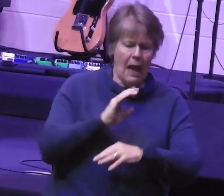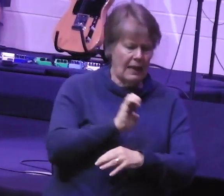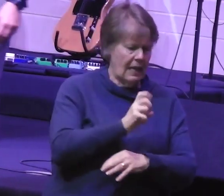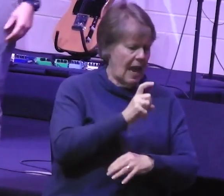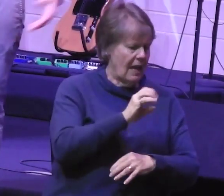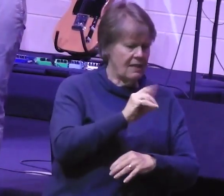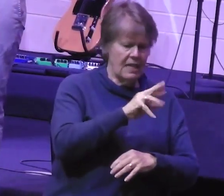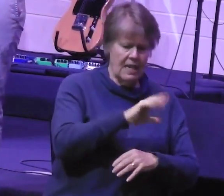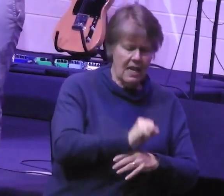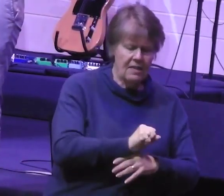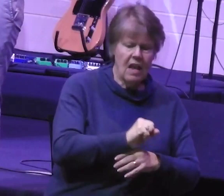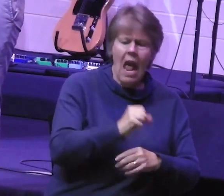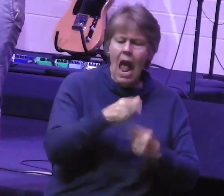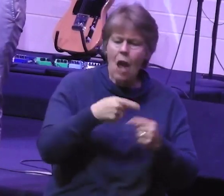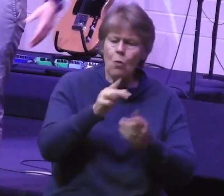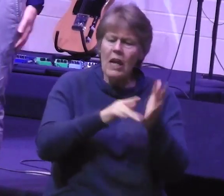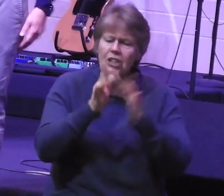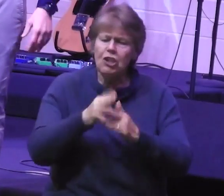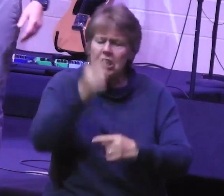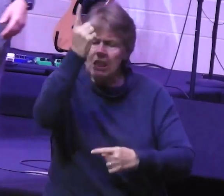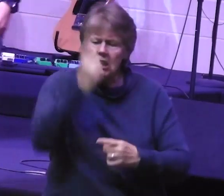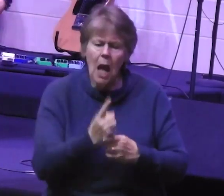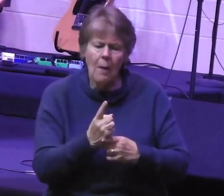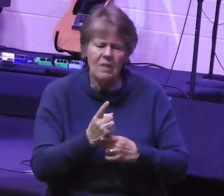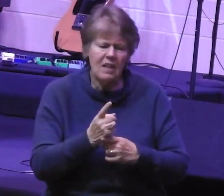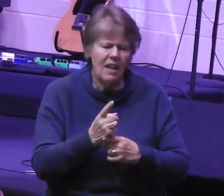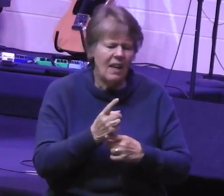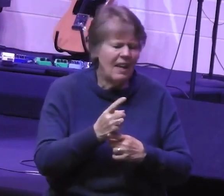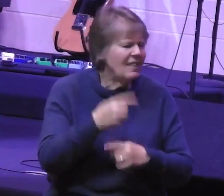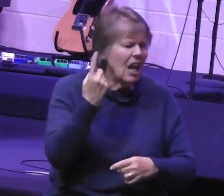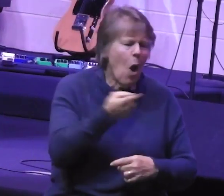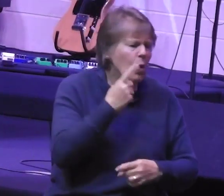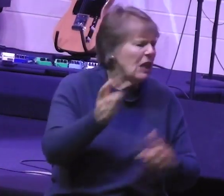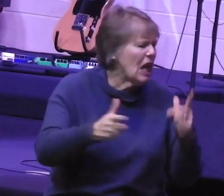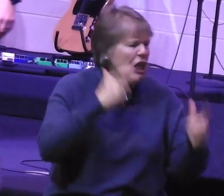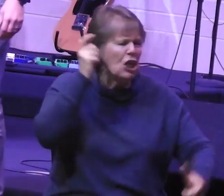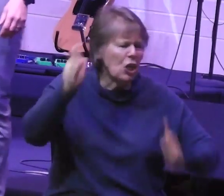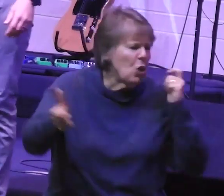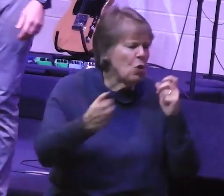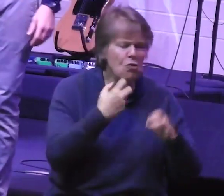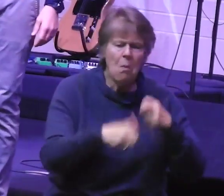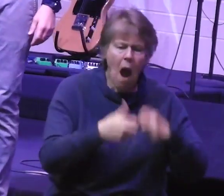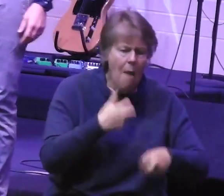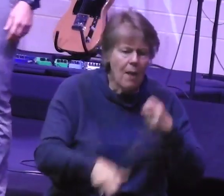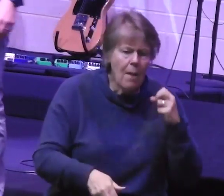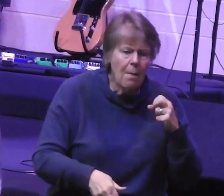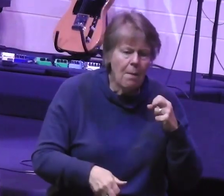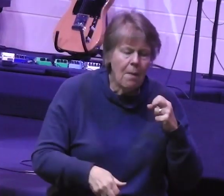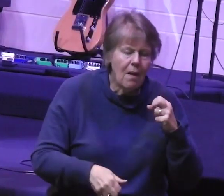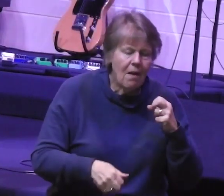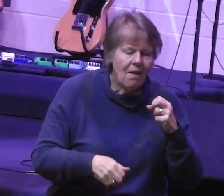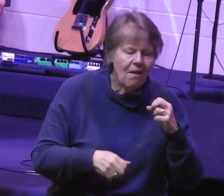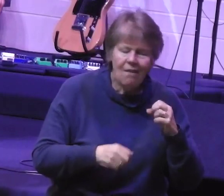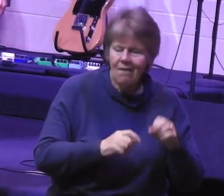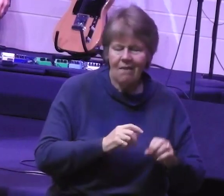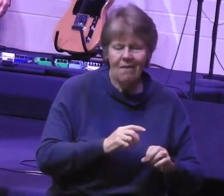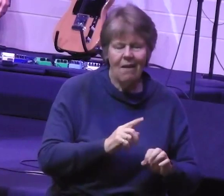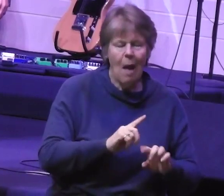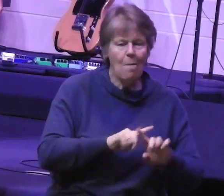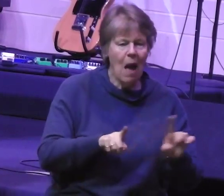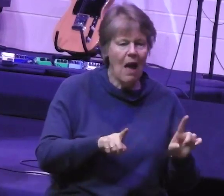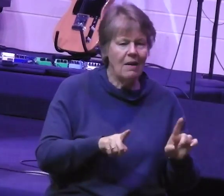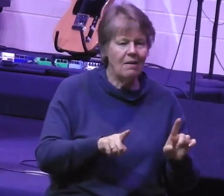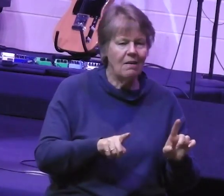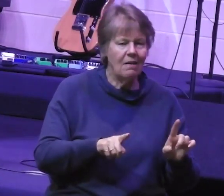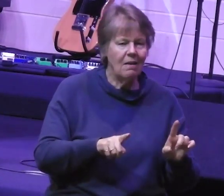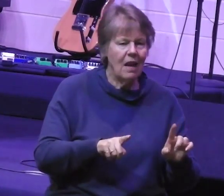Jesus comes, it's more of the same? Isn't it just this big problem? But in fact, when we can put ourselves back into the mindset of